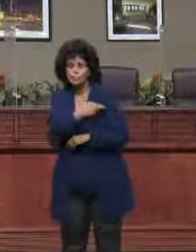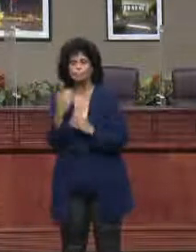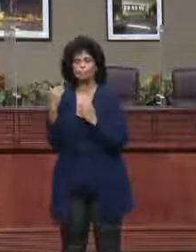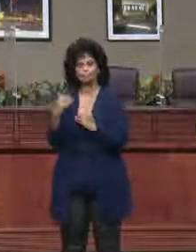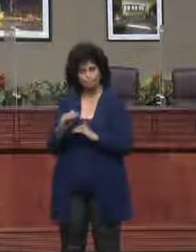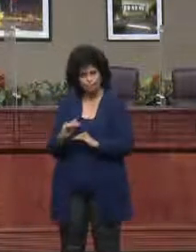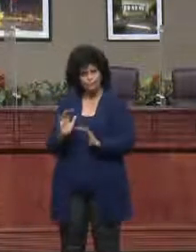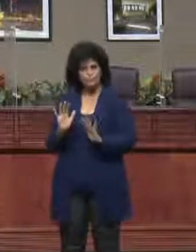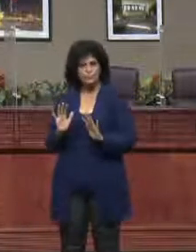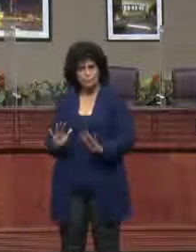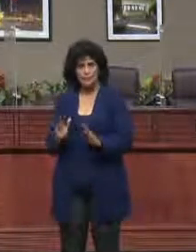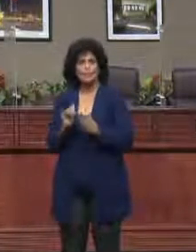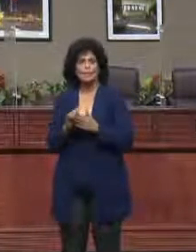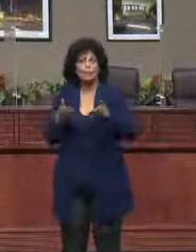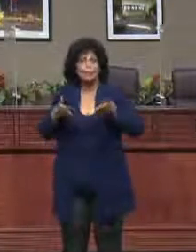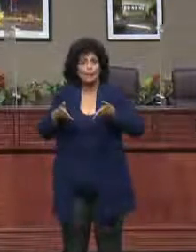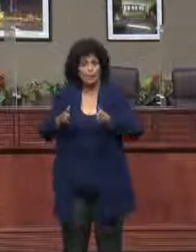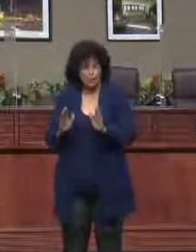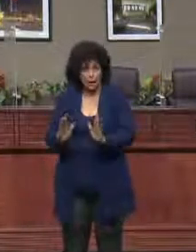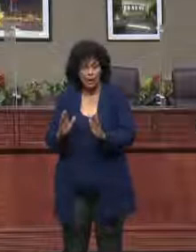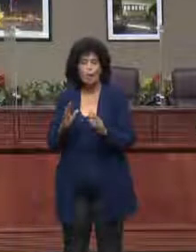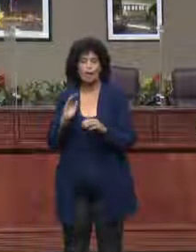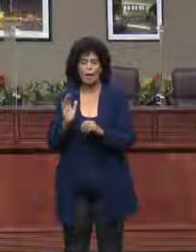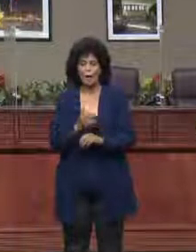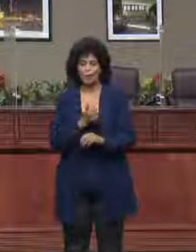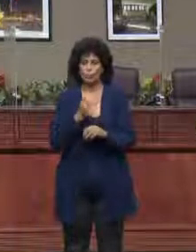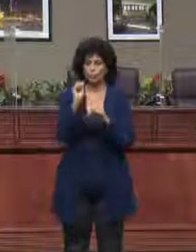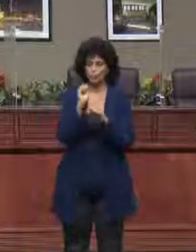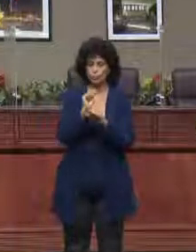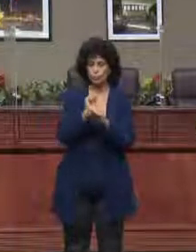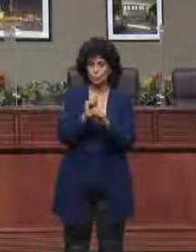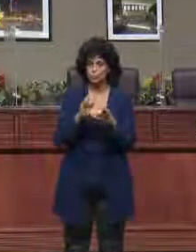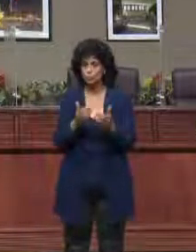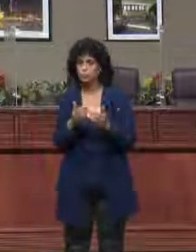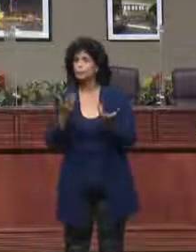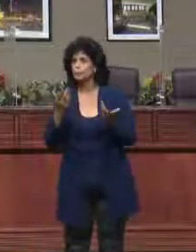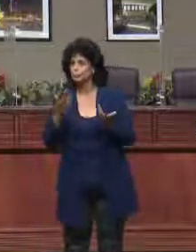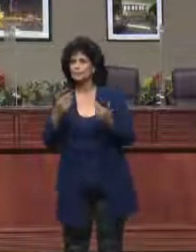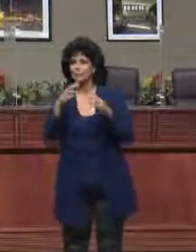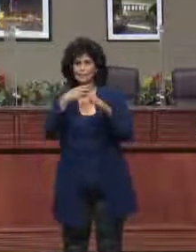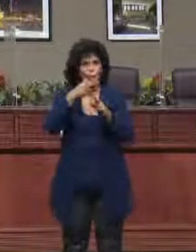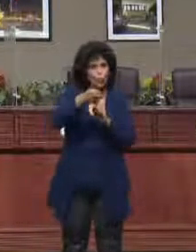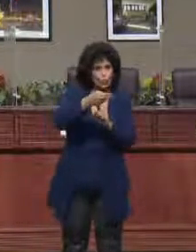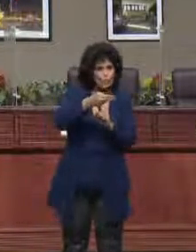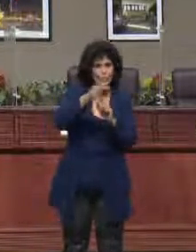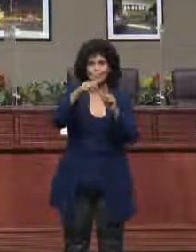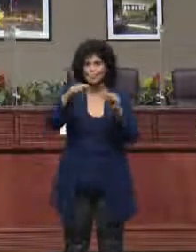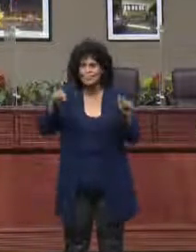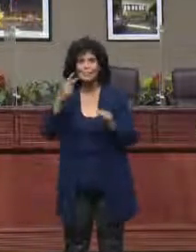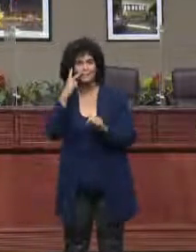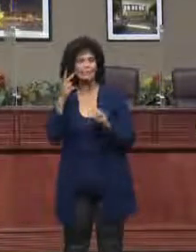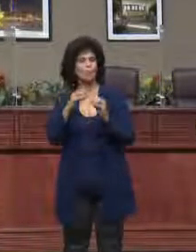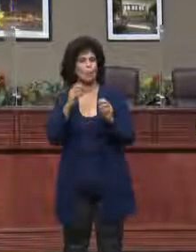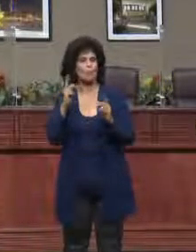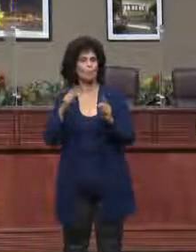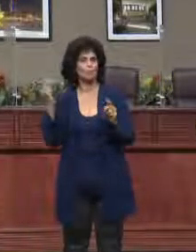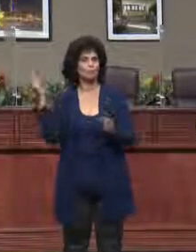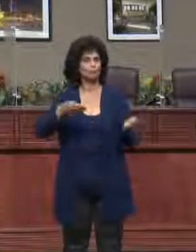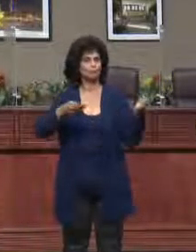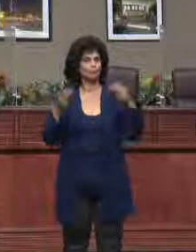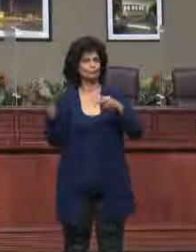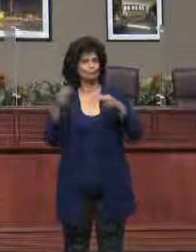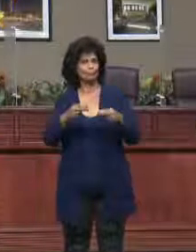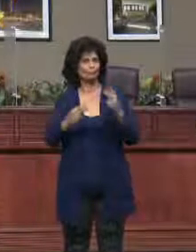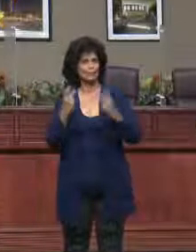that allow hospitality industry workers to see improved occupancy over